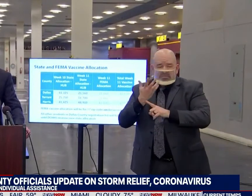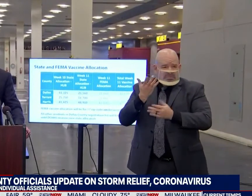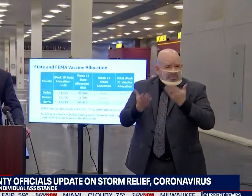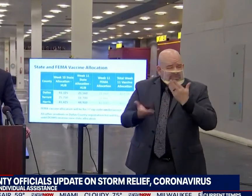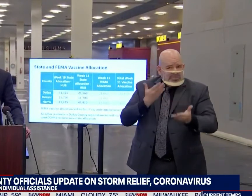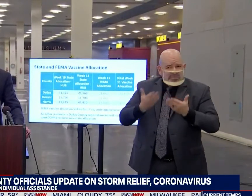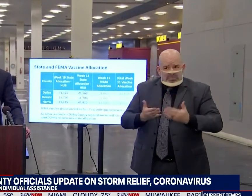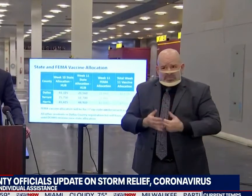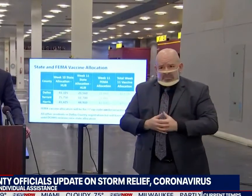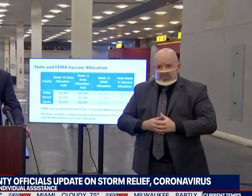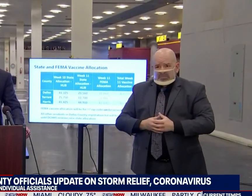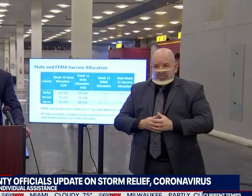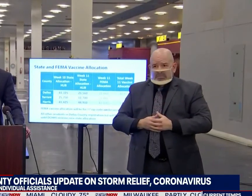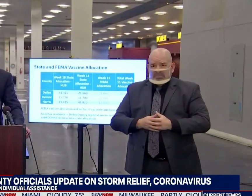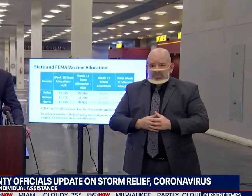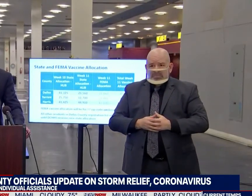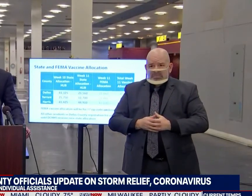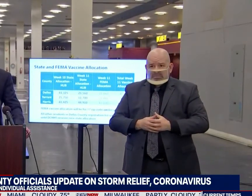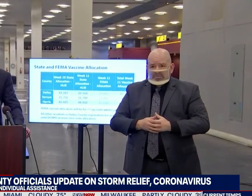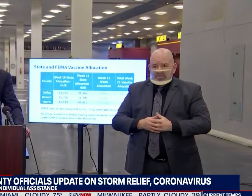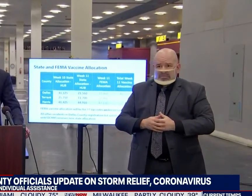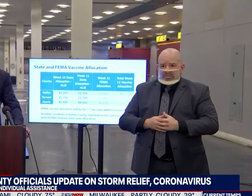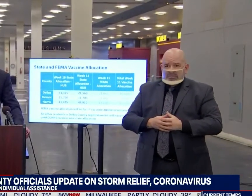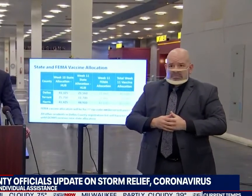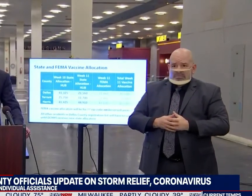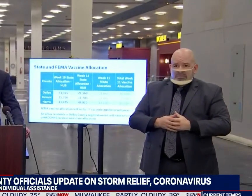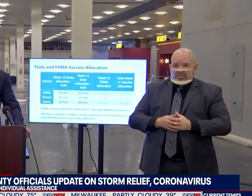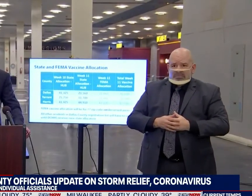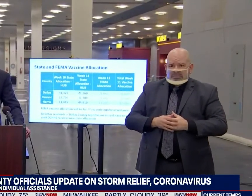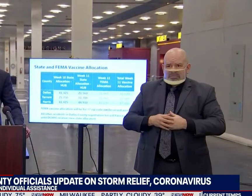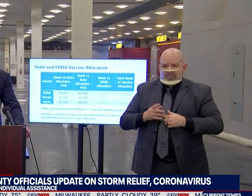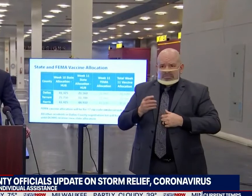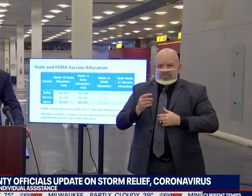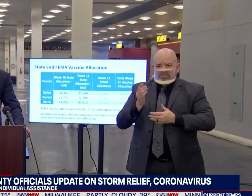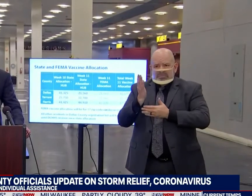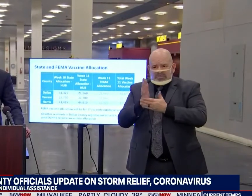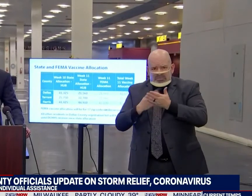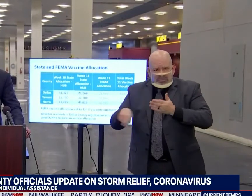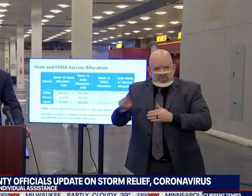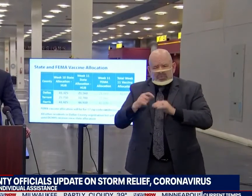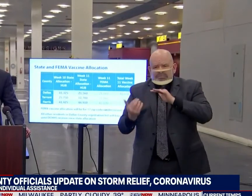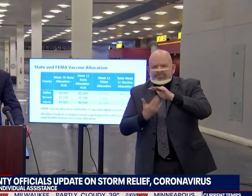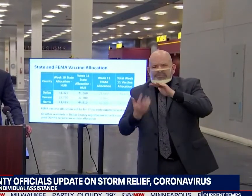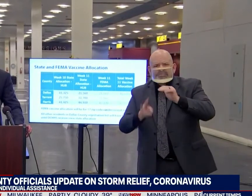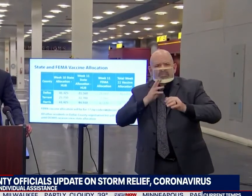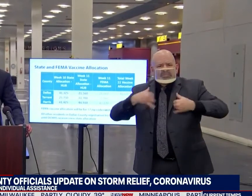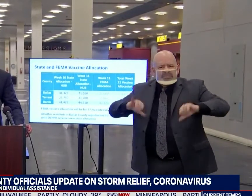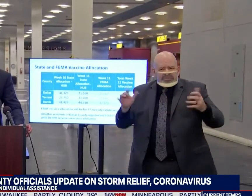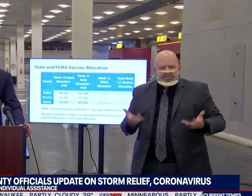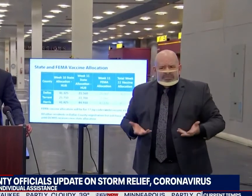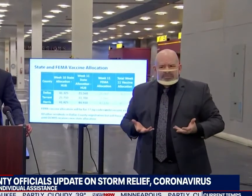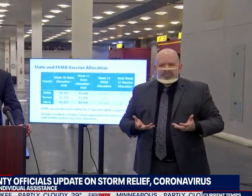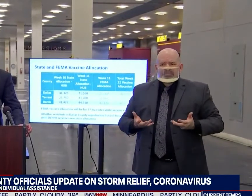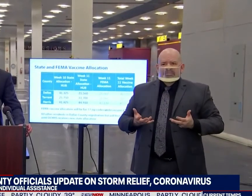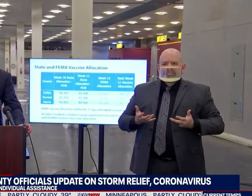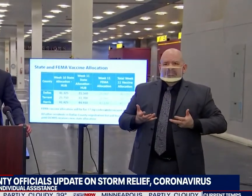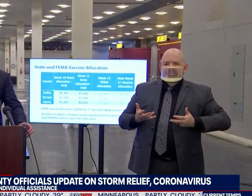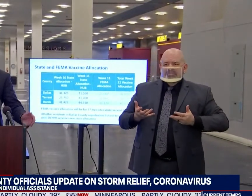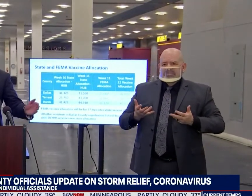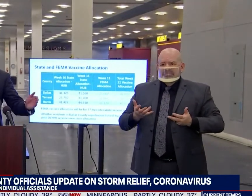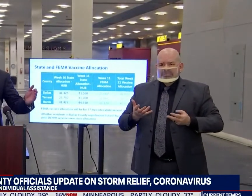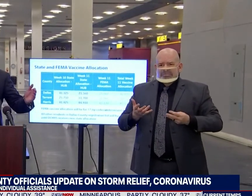you know, water yet in our homes. Some of us are still boiling water. Um, and you know, the last thing